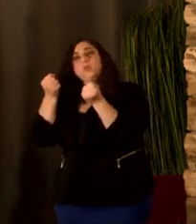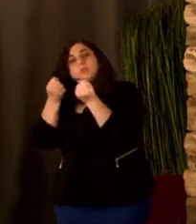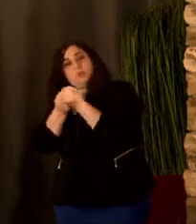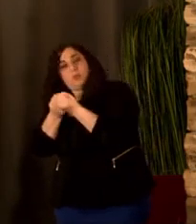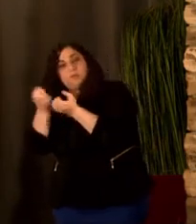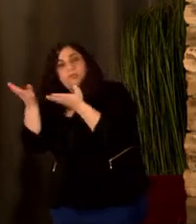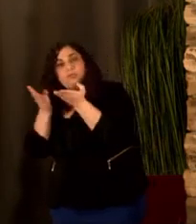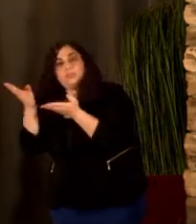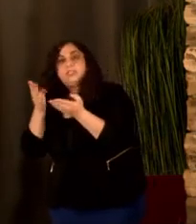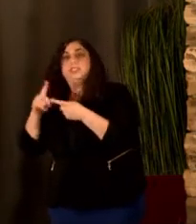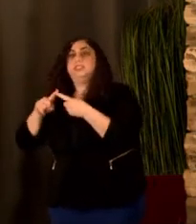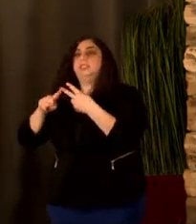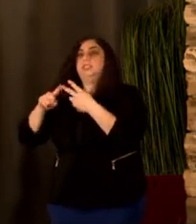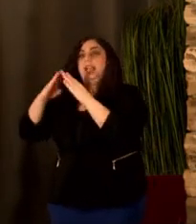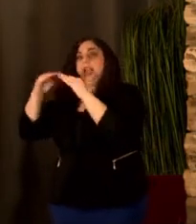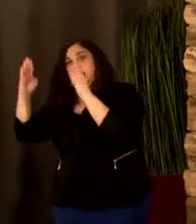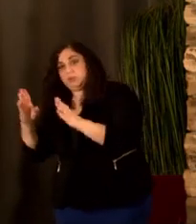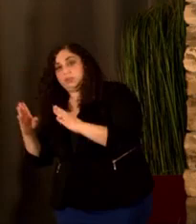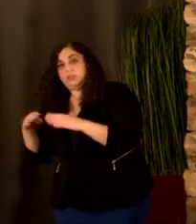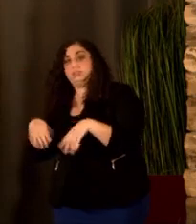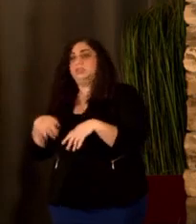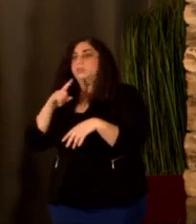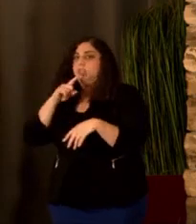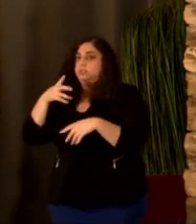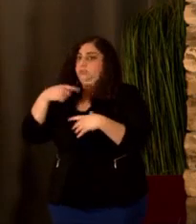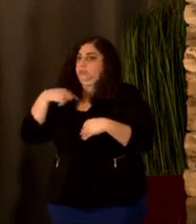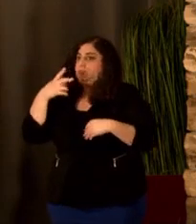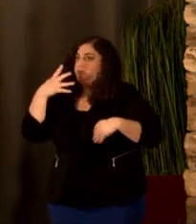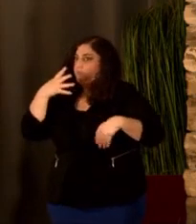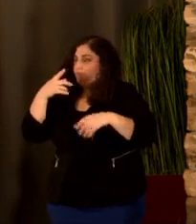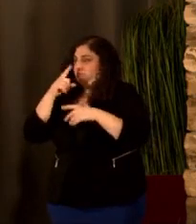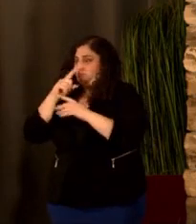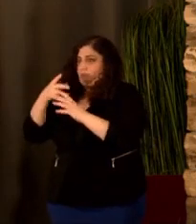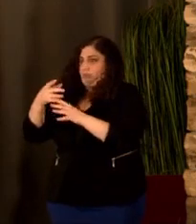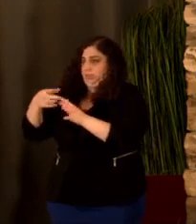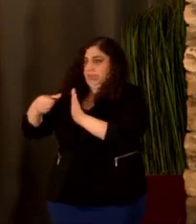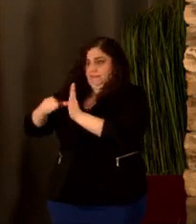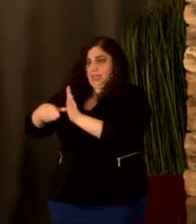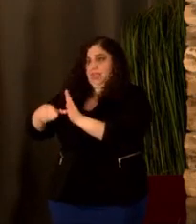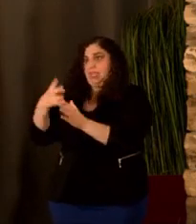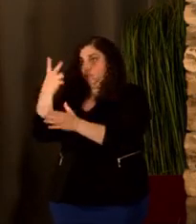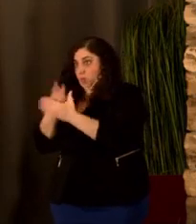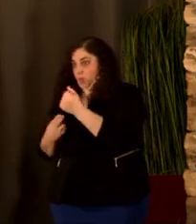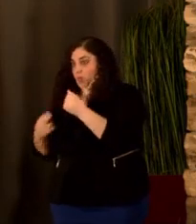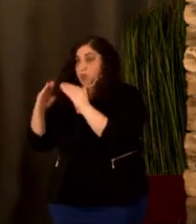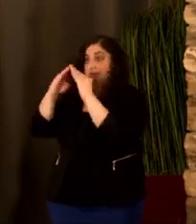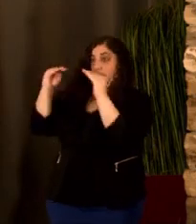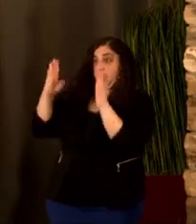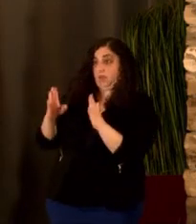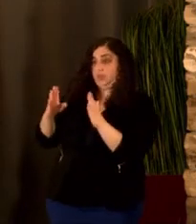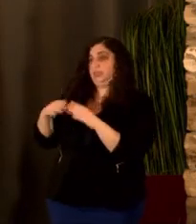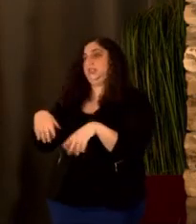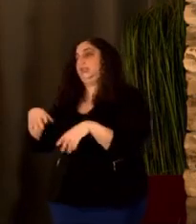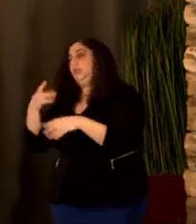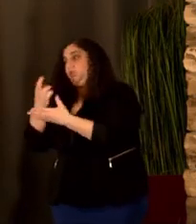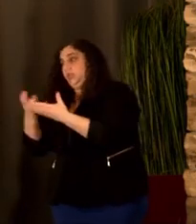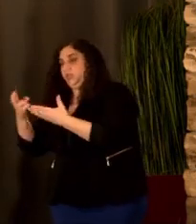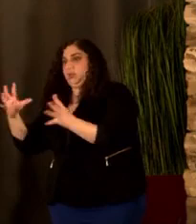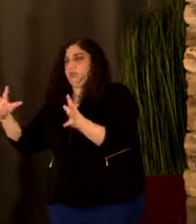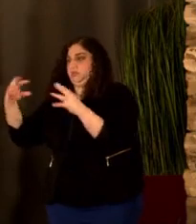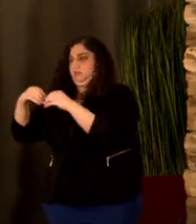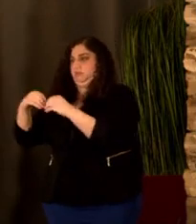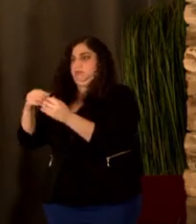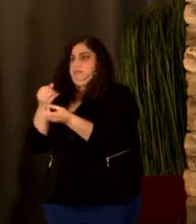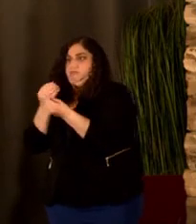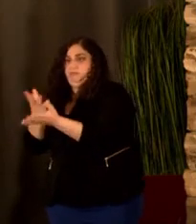point. That Deacon made that point as well in his opening comments, and we thank you for your leadership and support and the incredible work you're doing here.